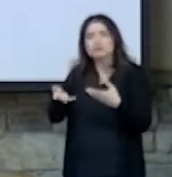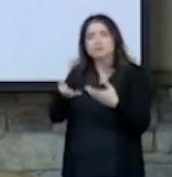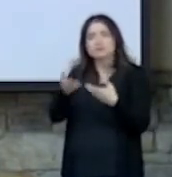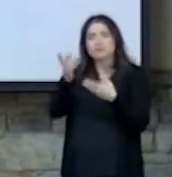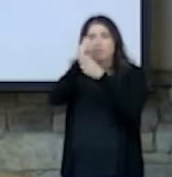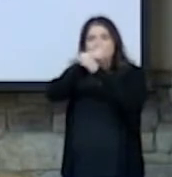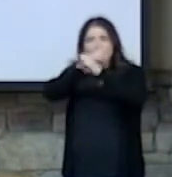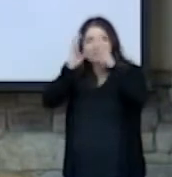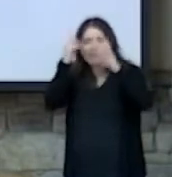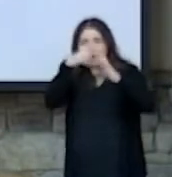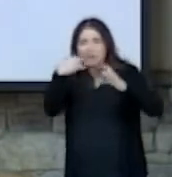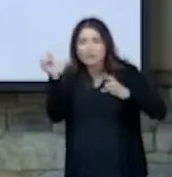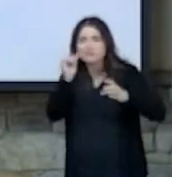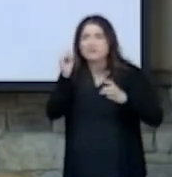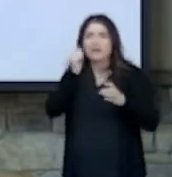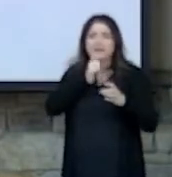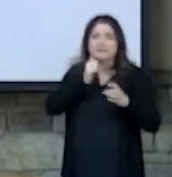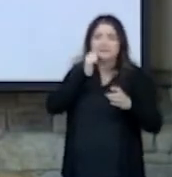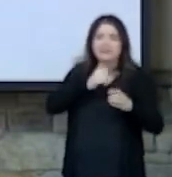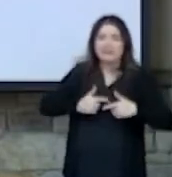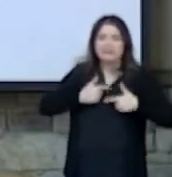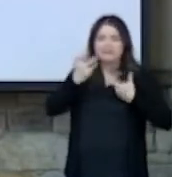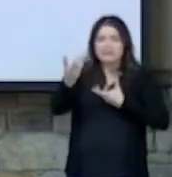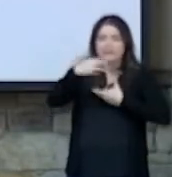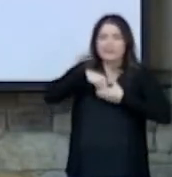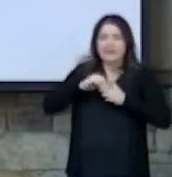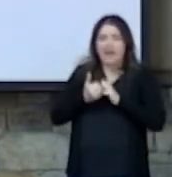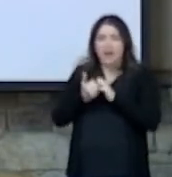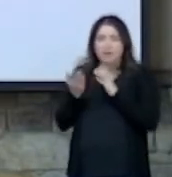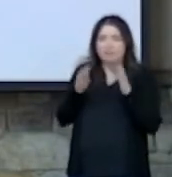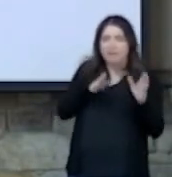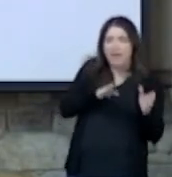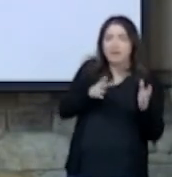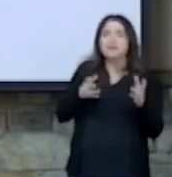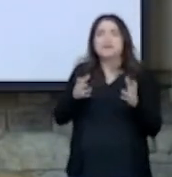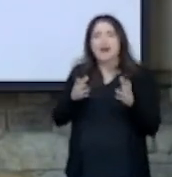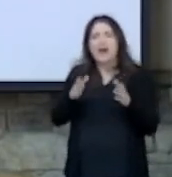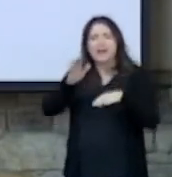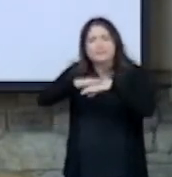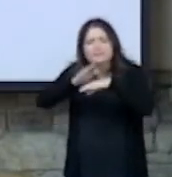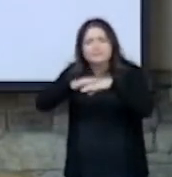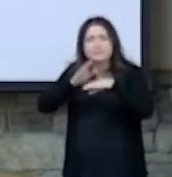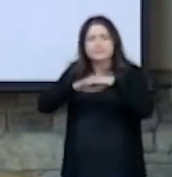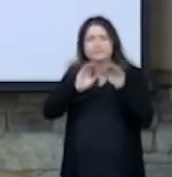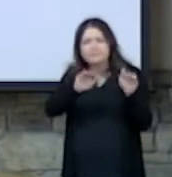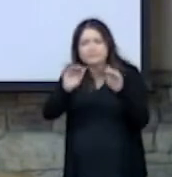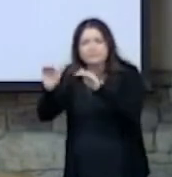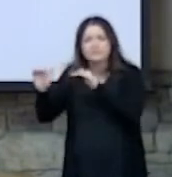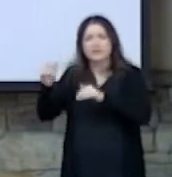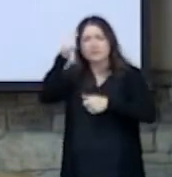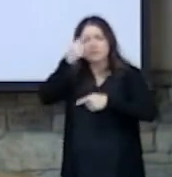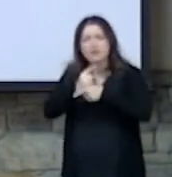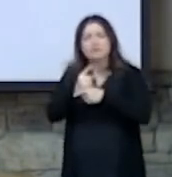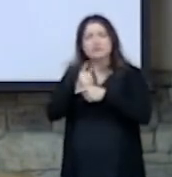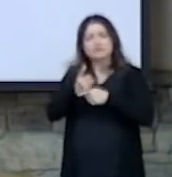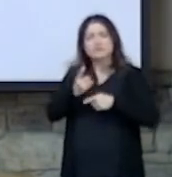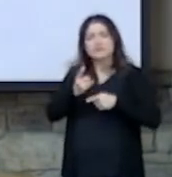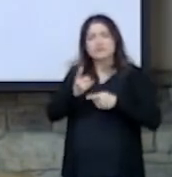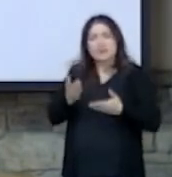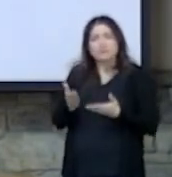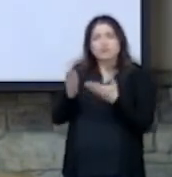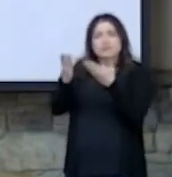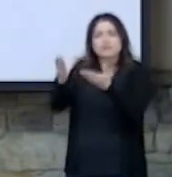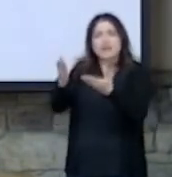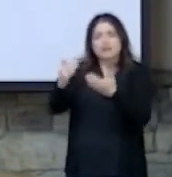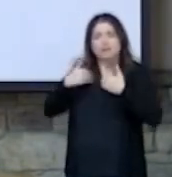looks like in terms of daily living, he says, I appeal to you therefore, brothers, by the mercies of God, to present your bodies as a